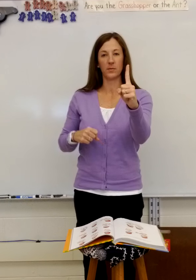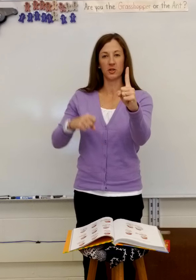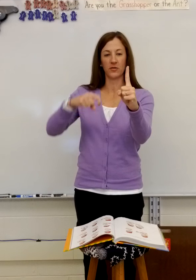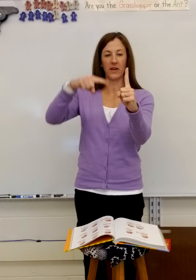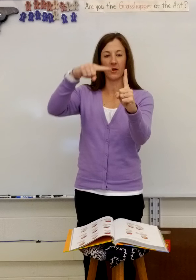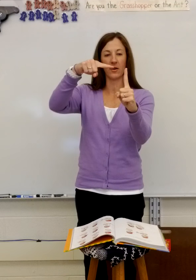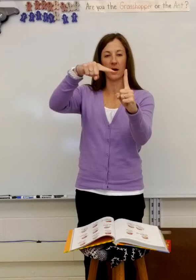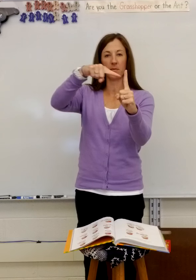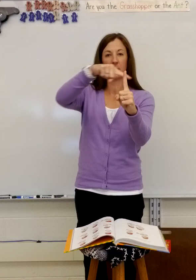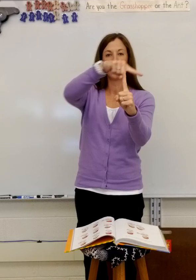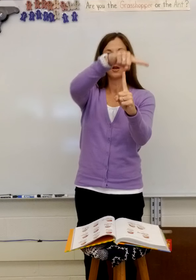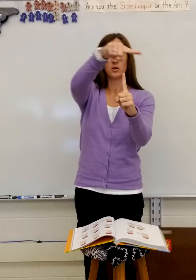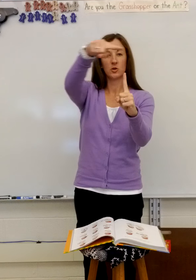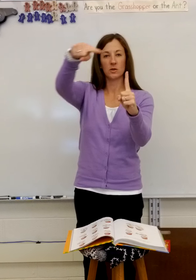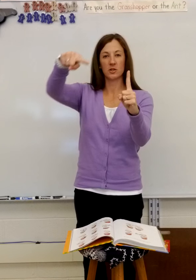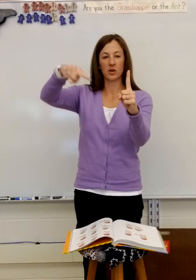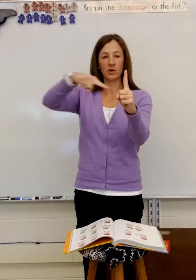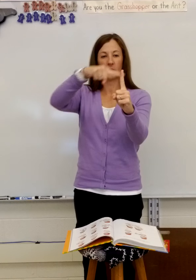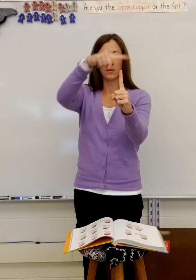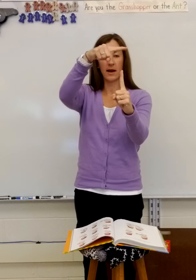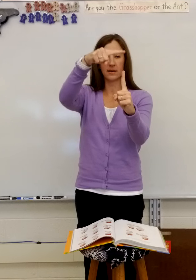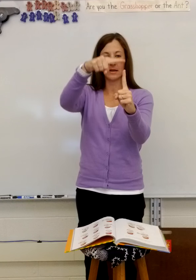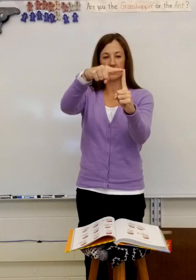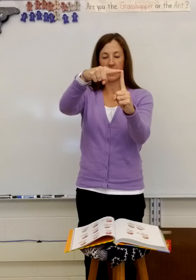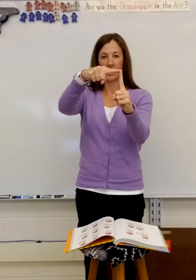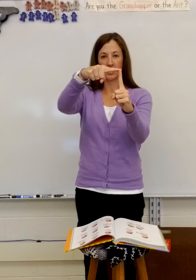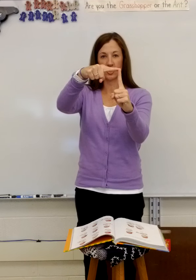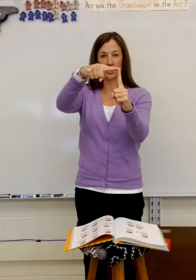your finger up. Do a circle around it and touch.